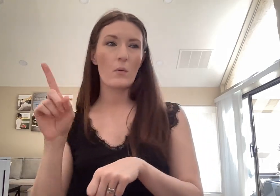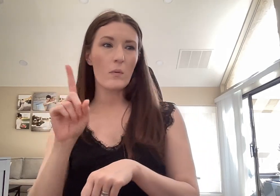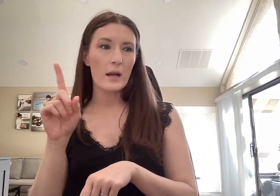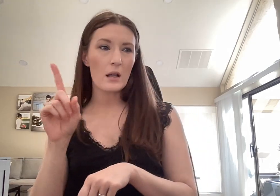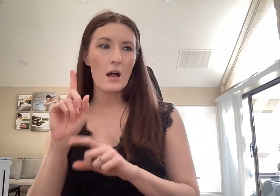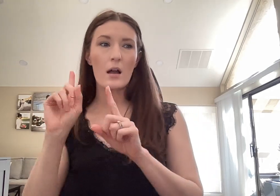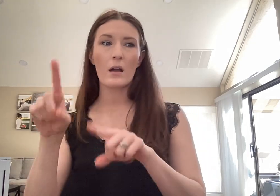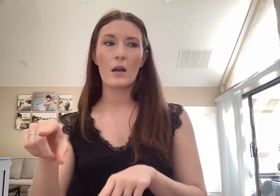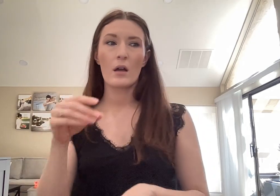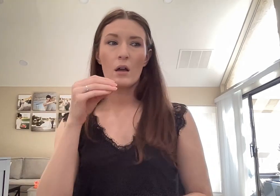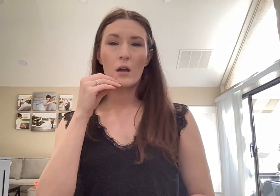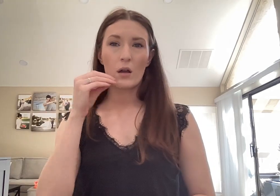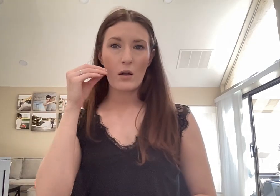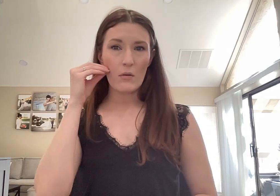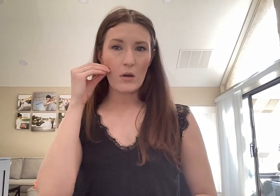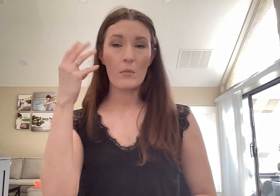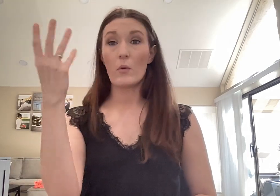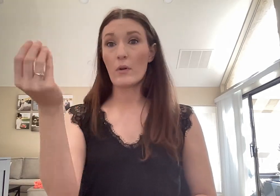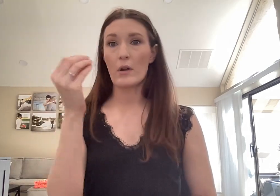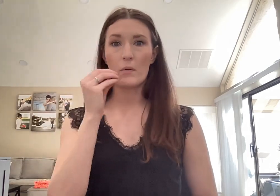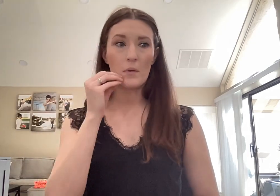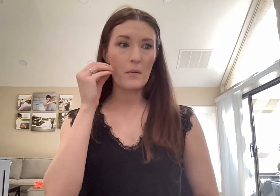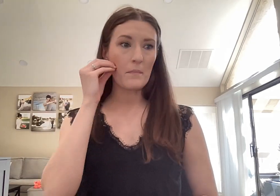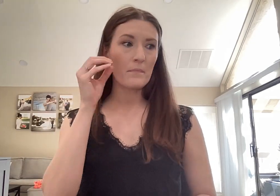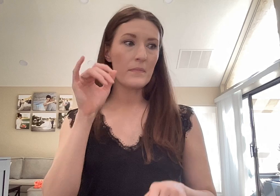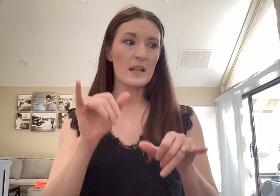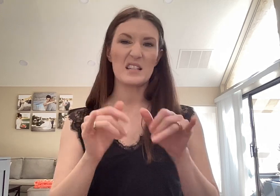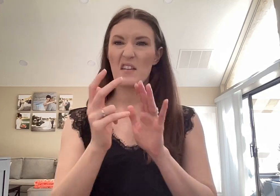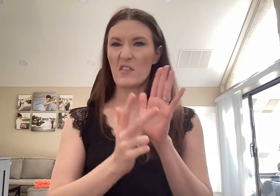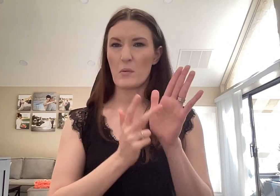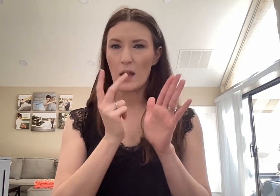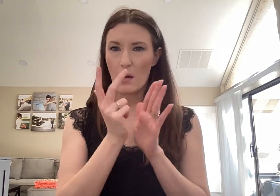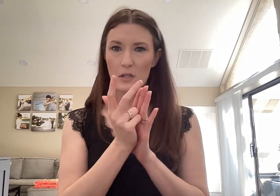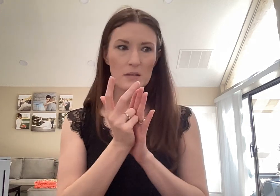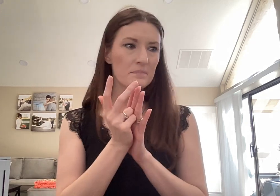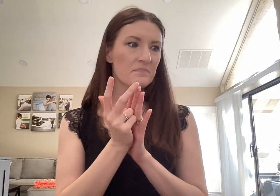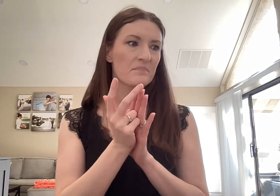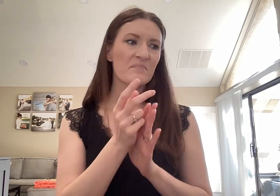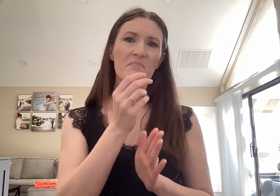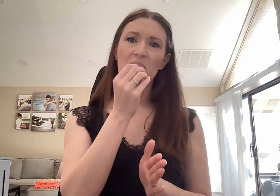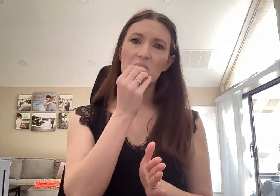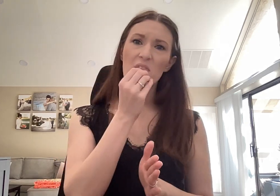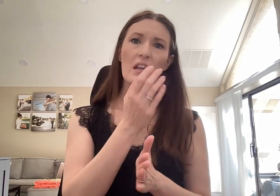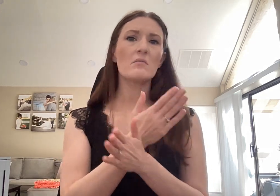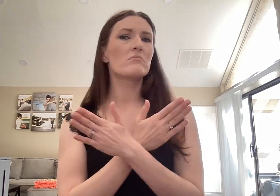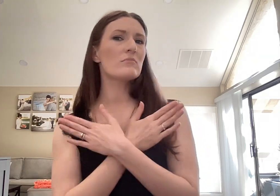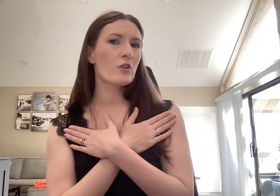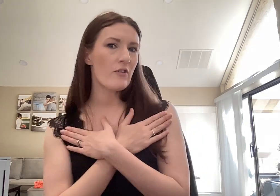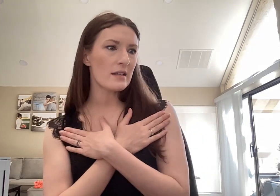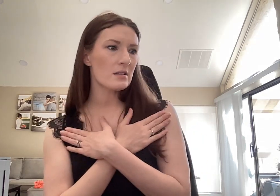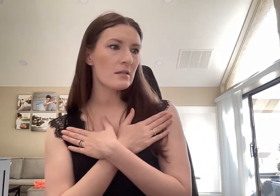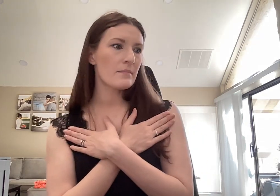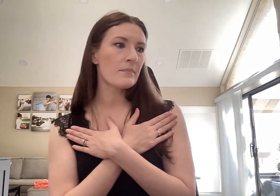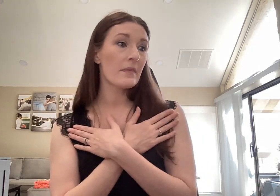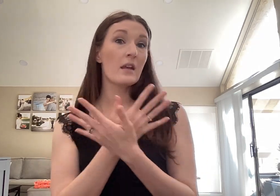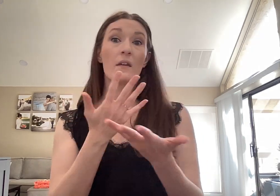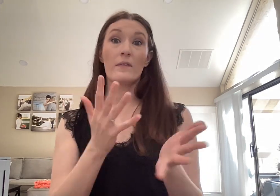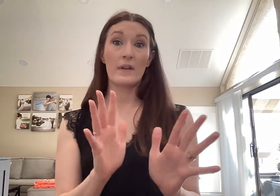1 o'clock, go home and stay for 3 hours, eat and rest.